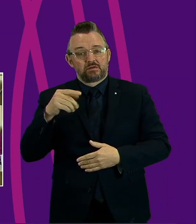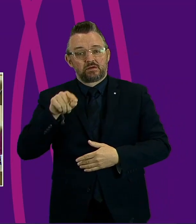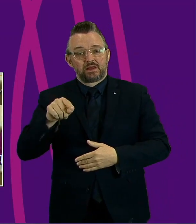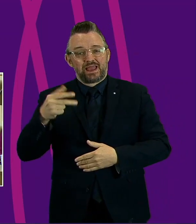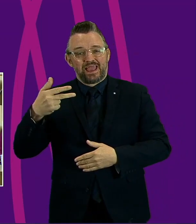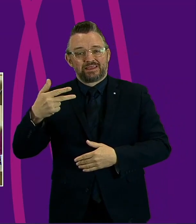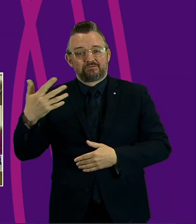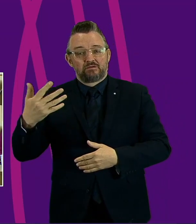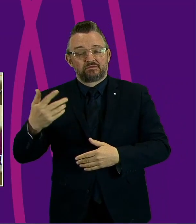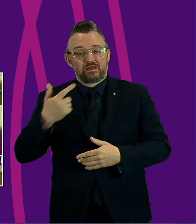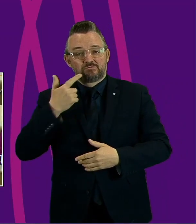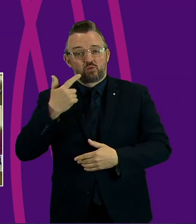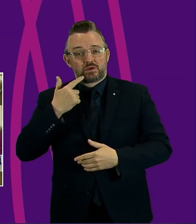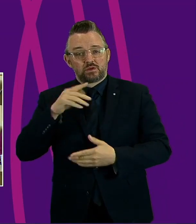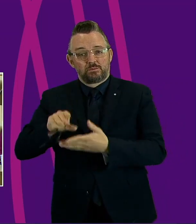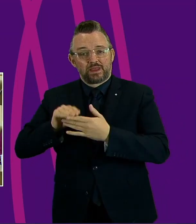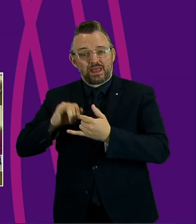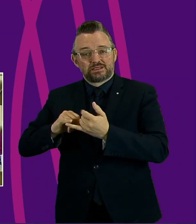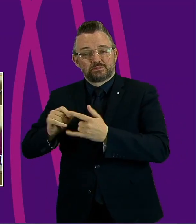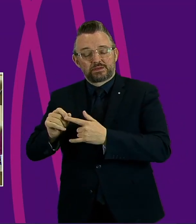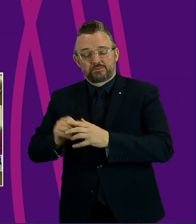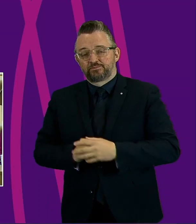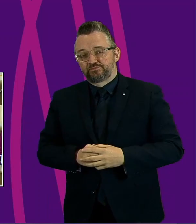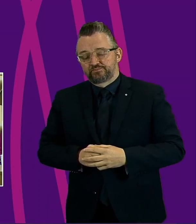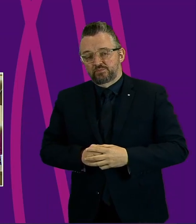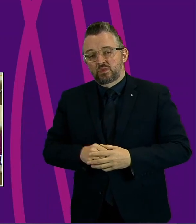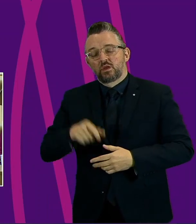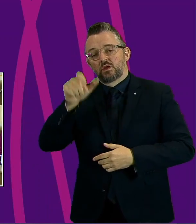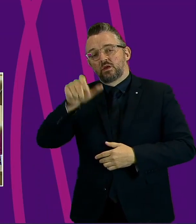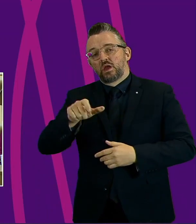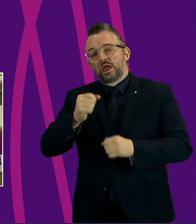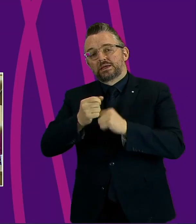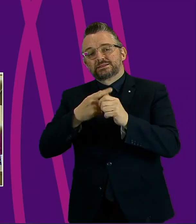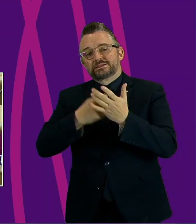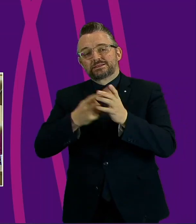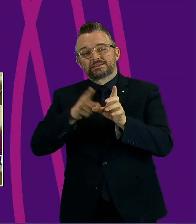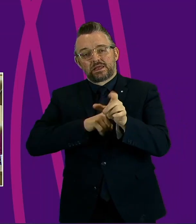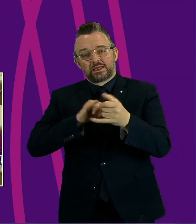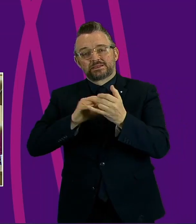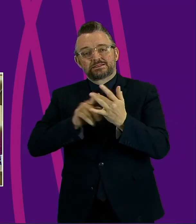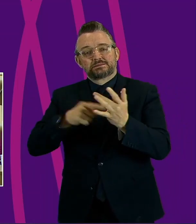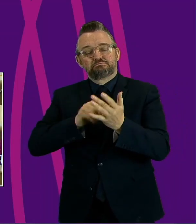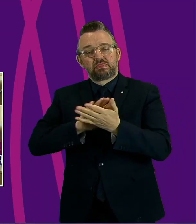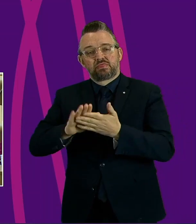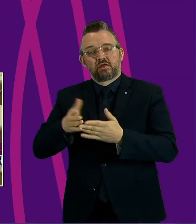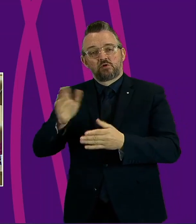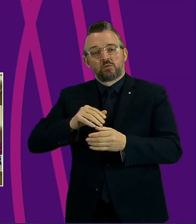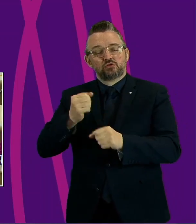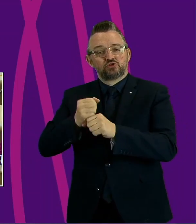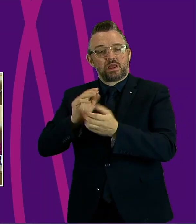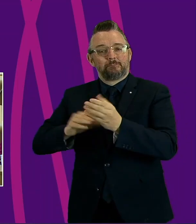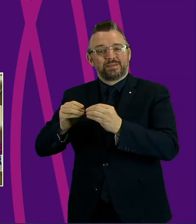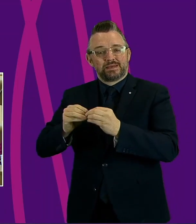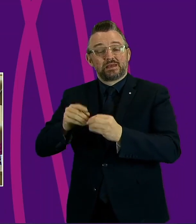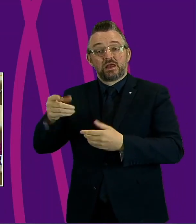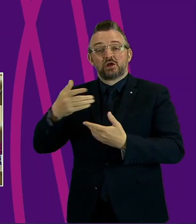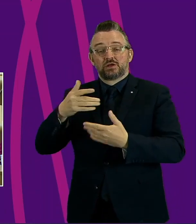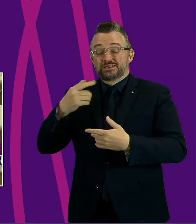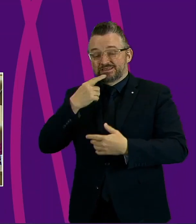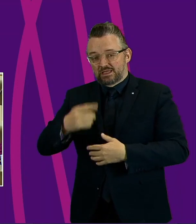£95.85 a week. Gary Smith of the GMB said this week, and I quote him, "The Scottish Government should end the